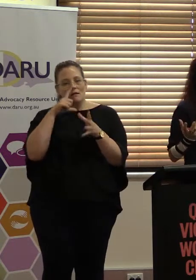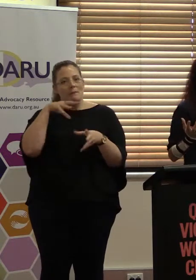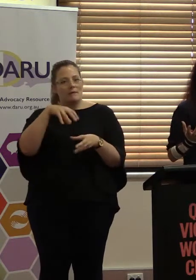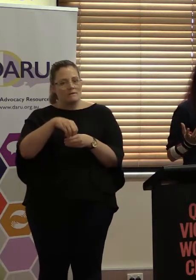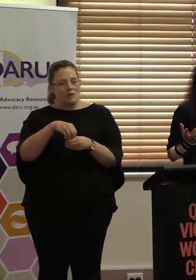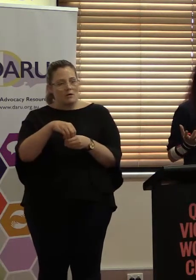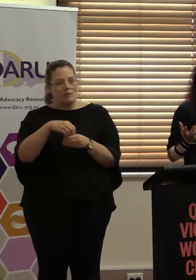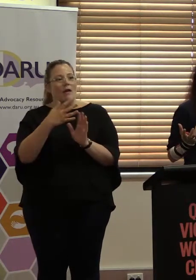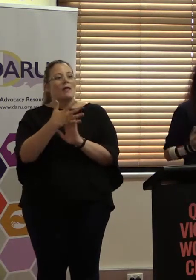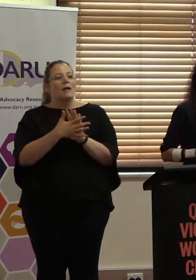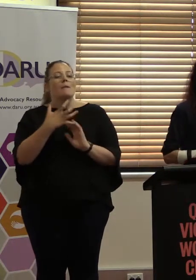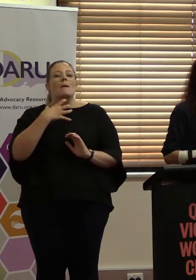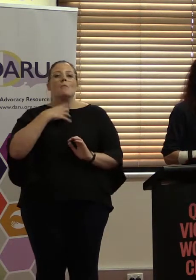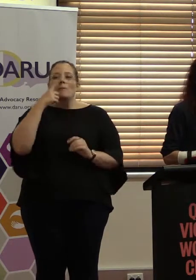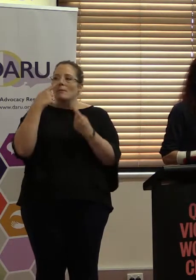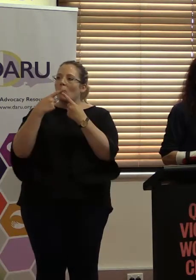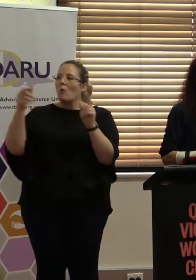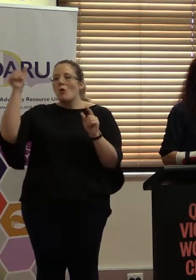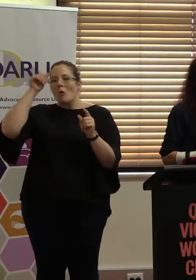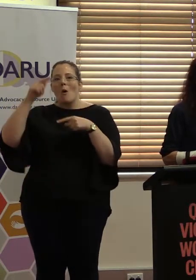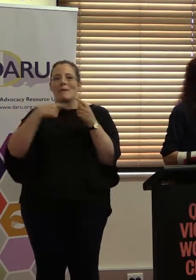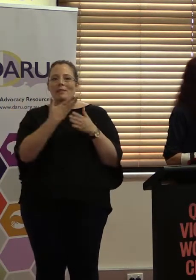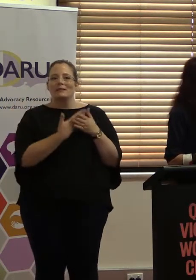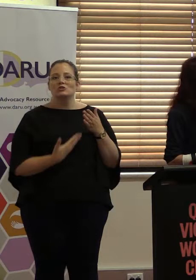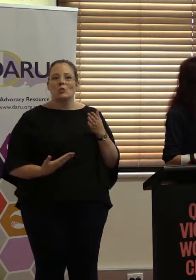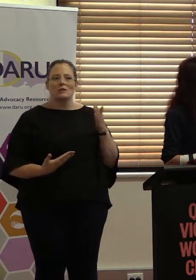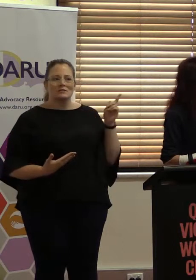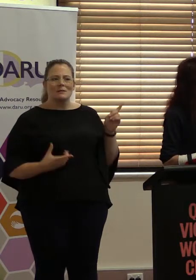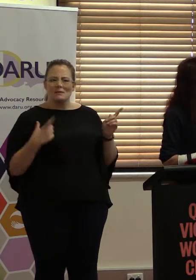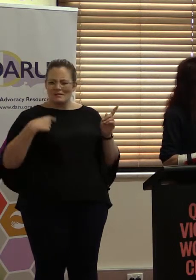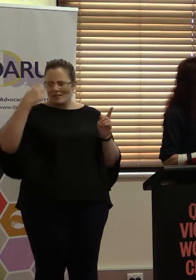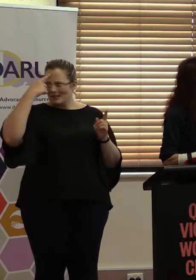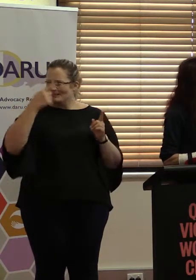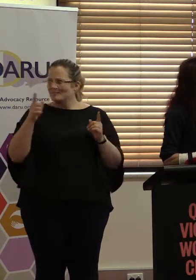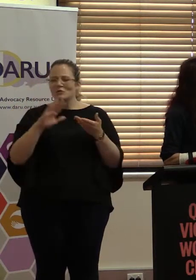people know about the things that I'm talking about, because I think the community should know.